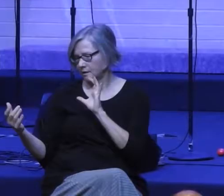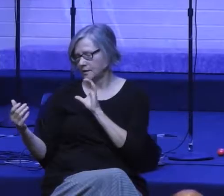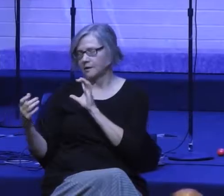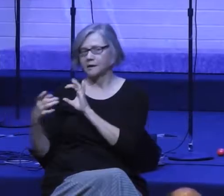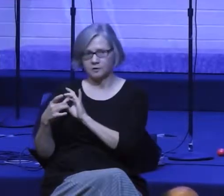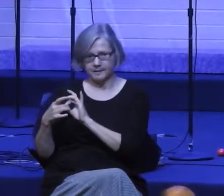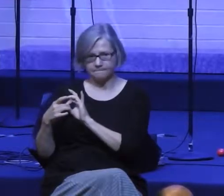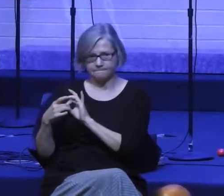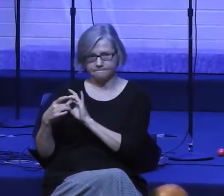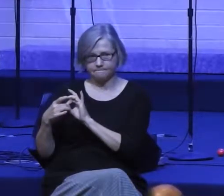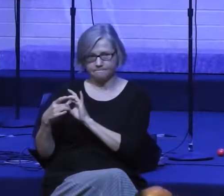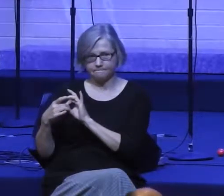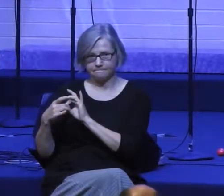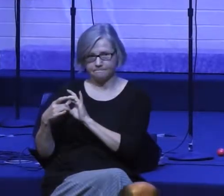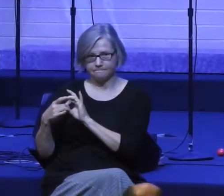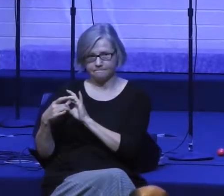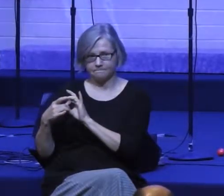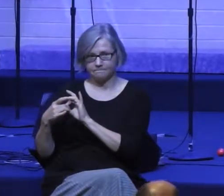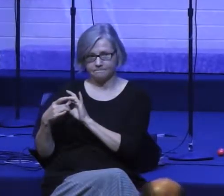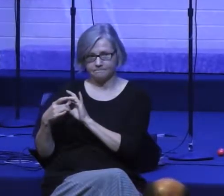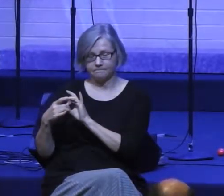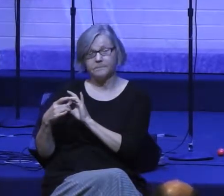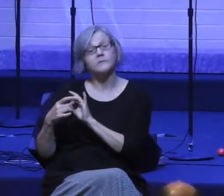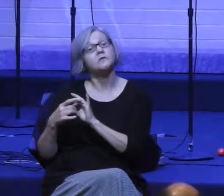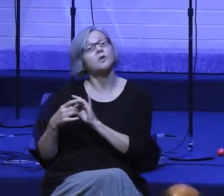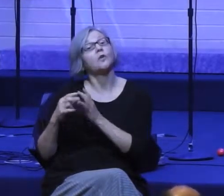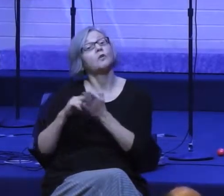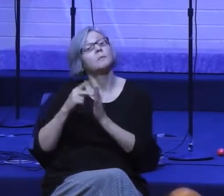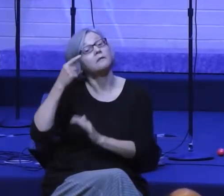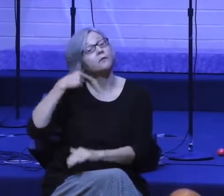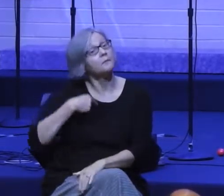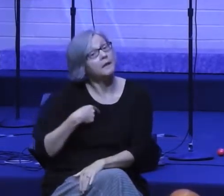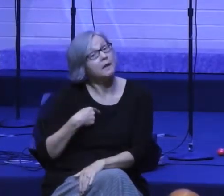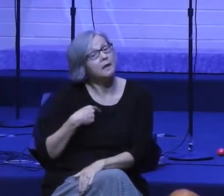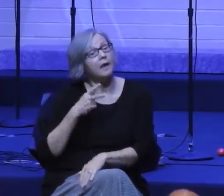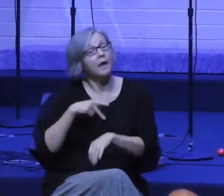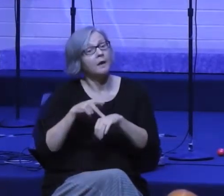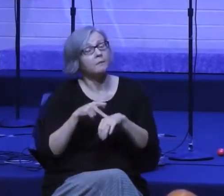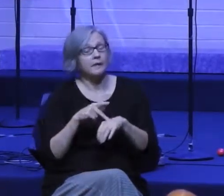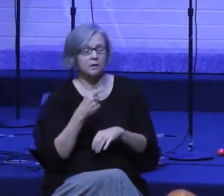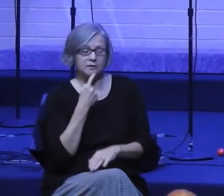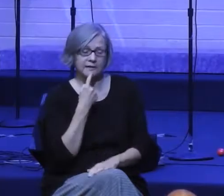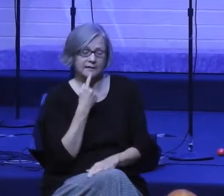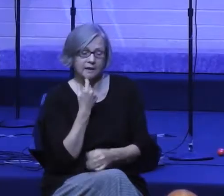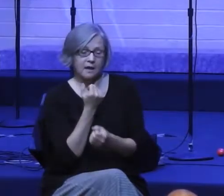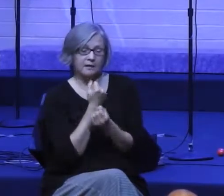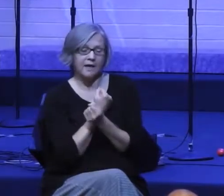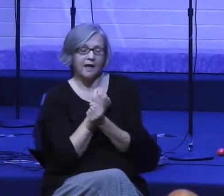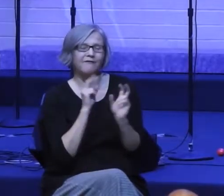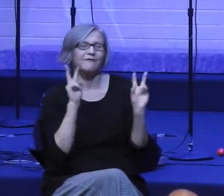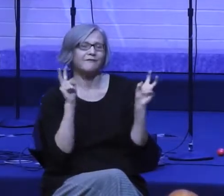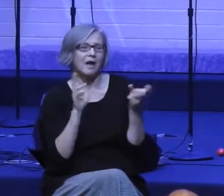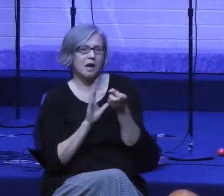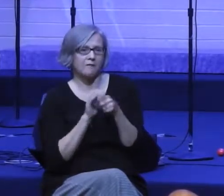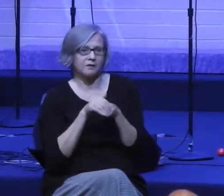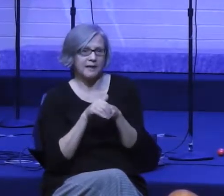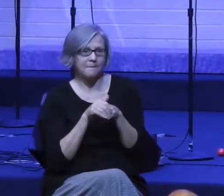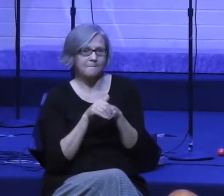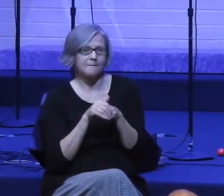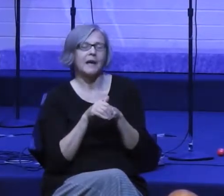all wrongs. So we've got hate contrasted with love, and we've got